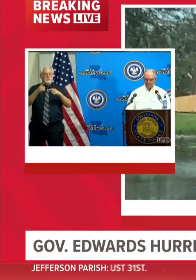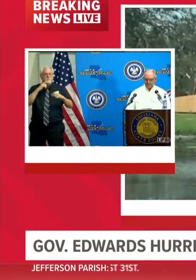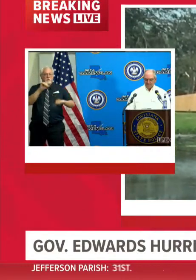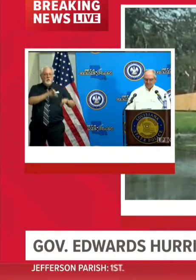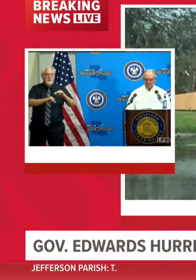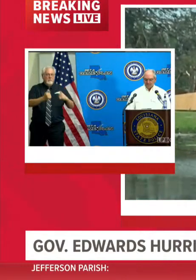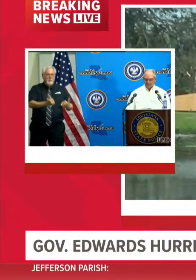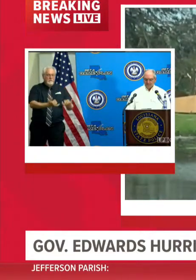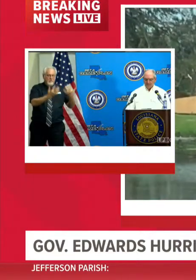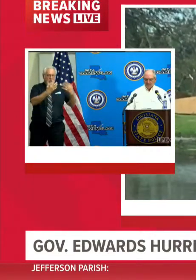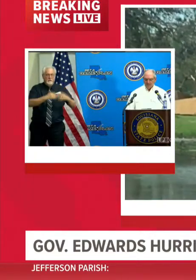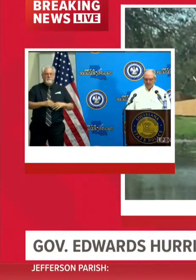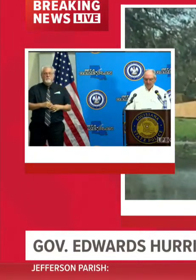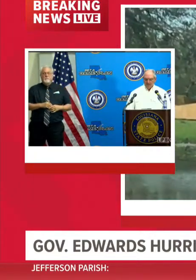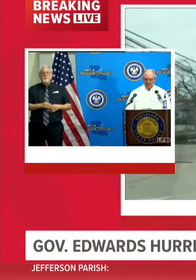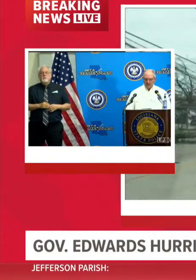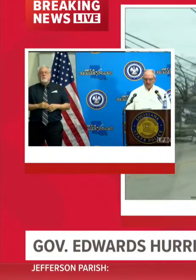fire.